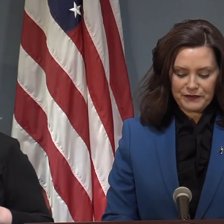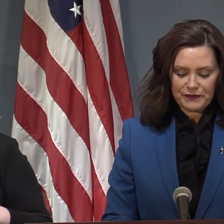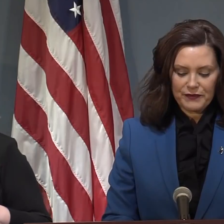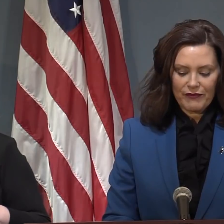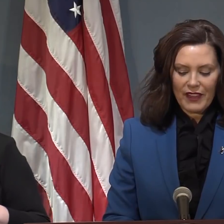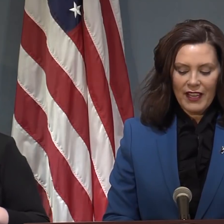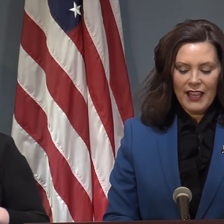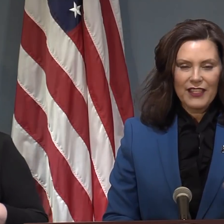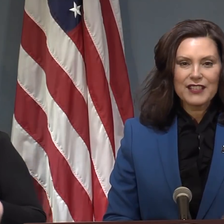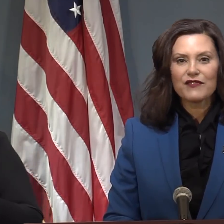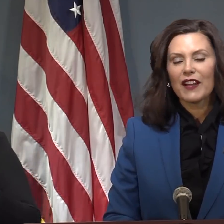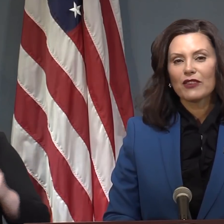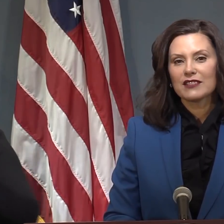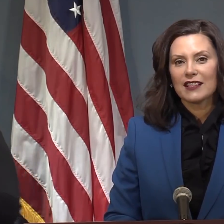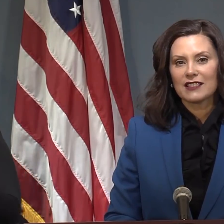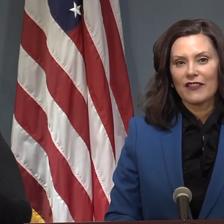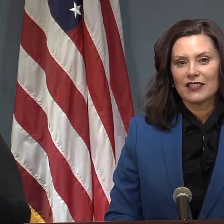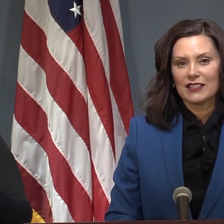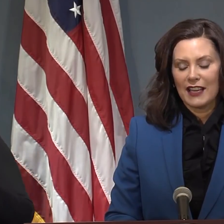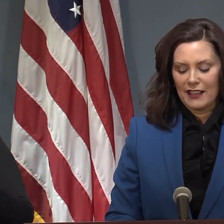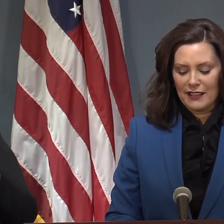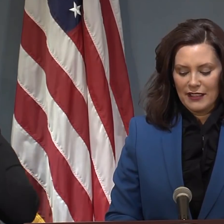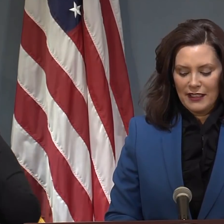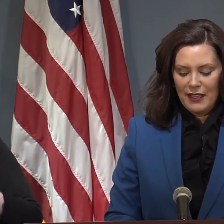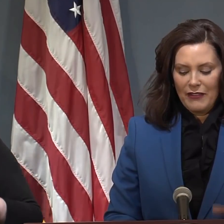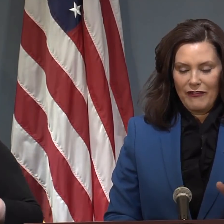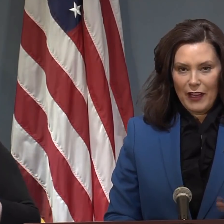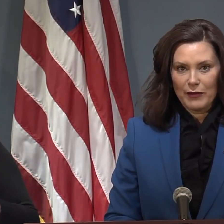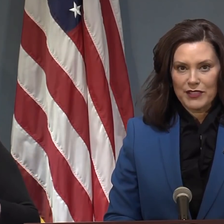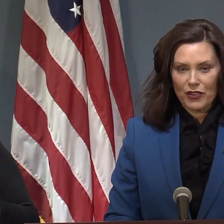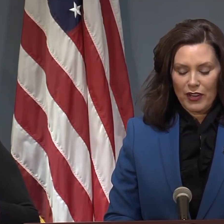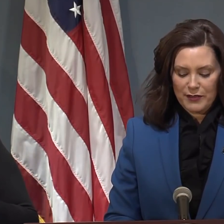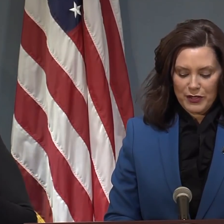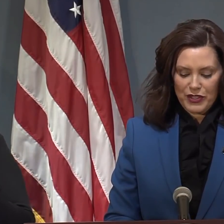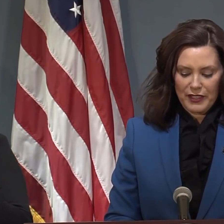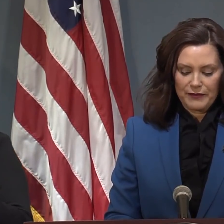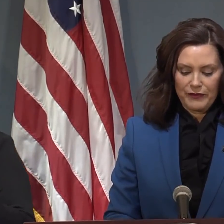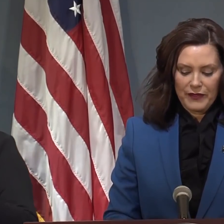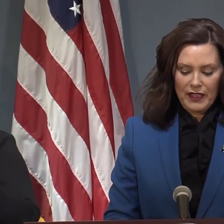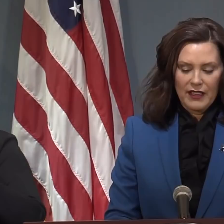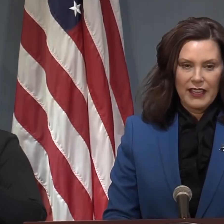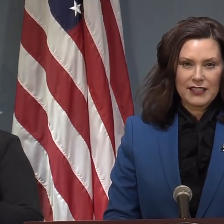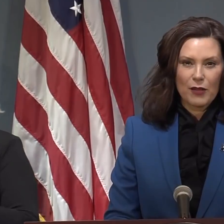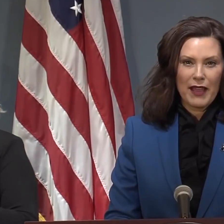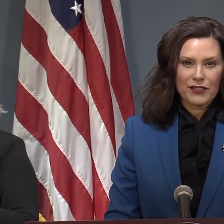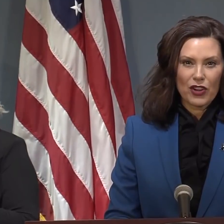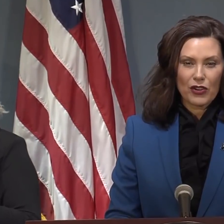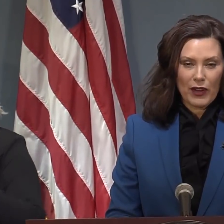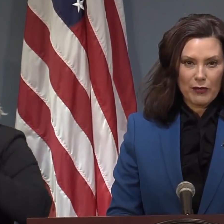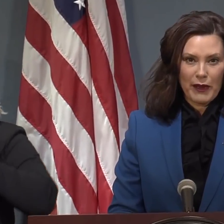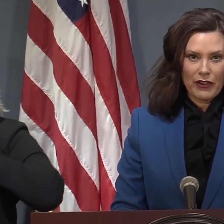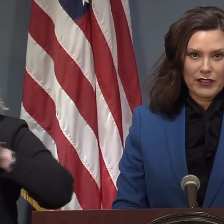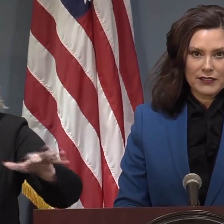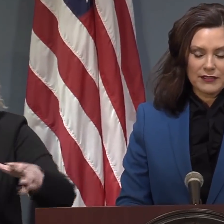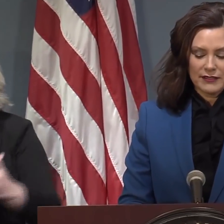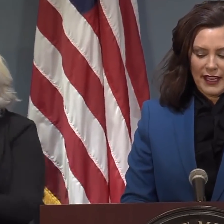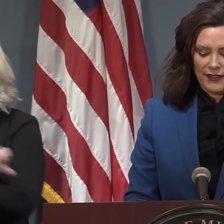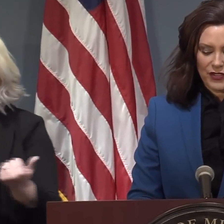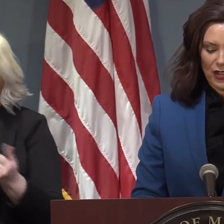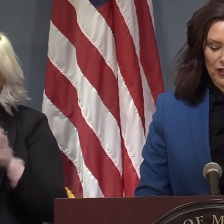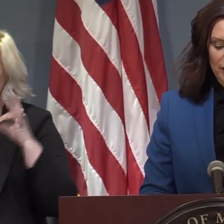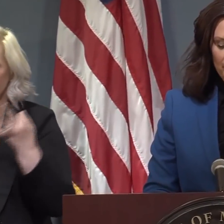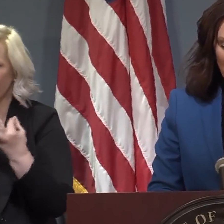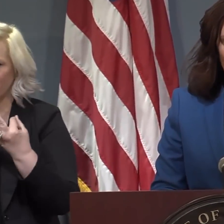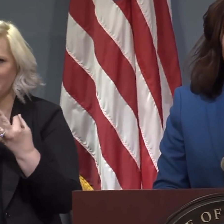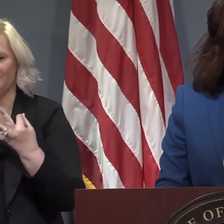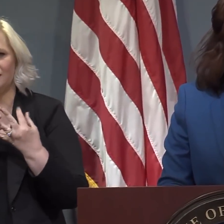home. This virus has devastated families across Michigan. It's come after our grandparents,